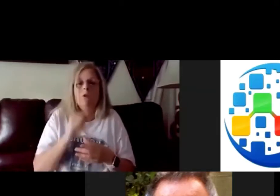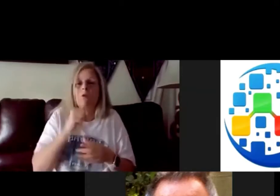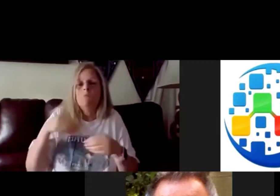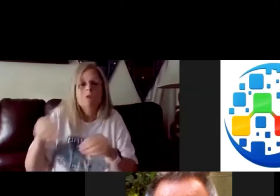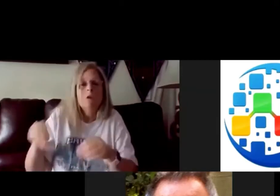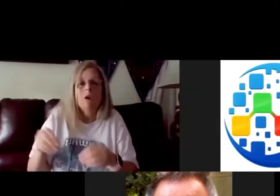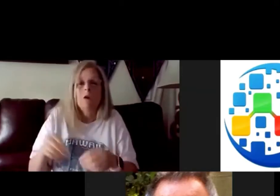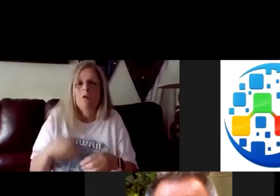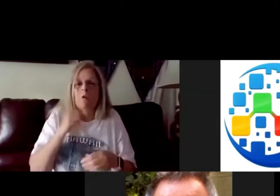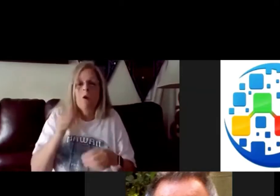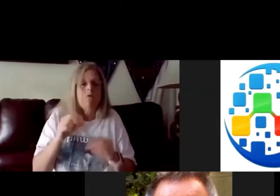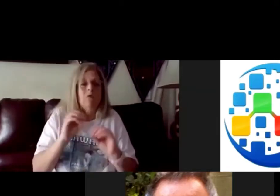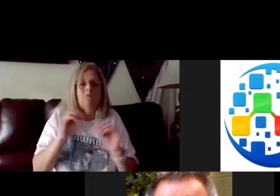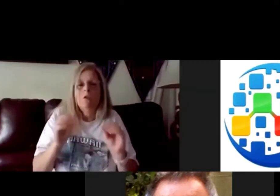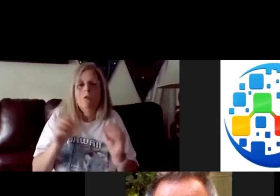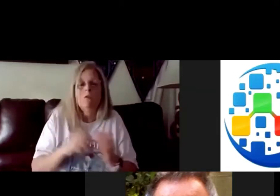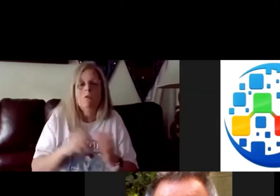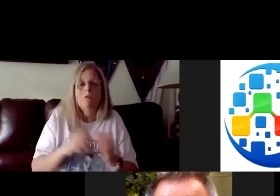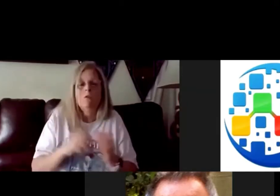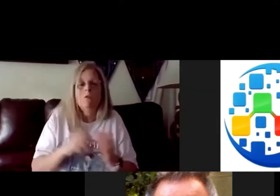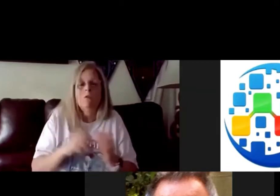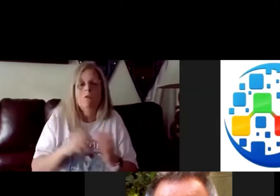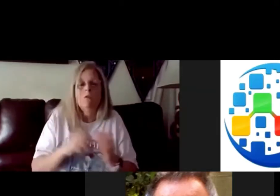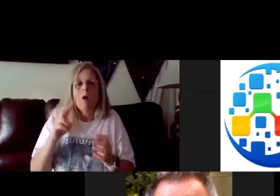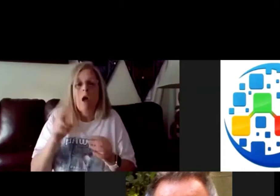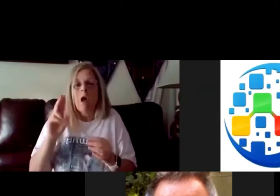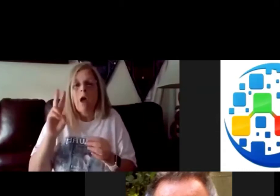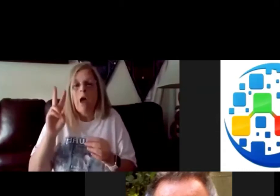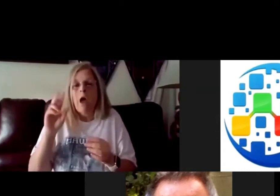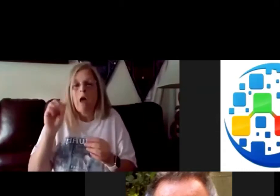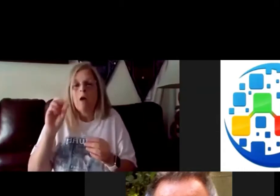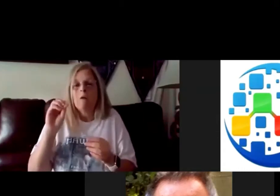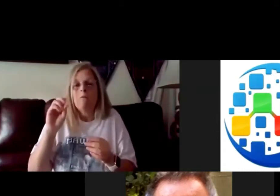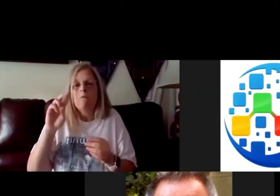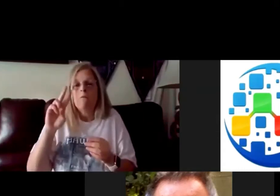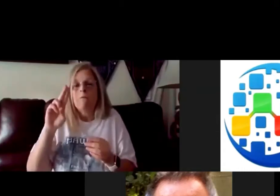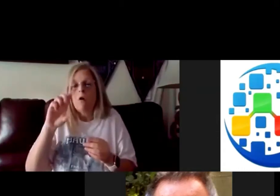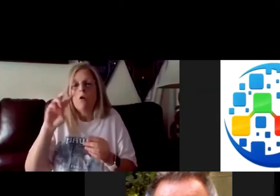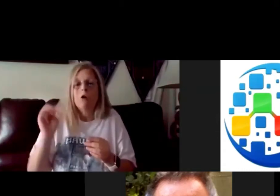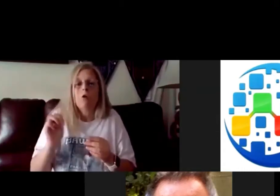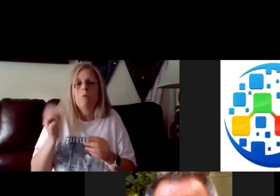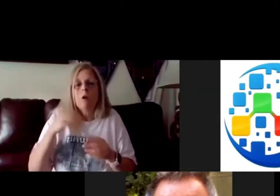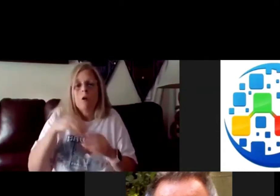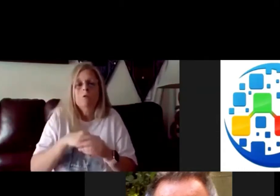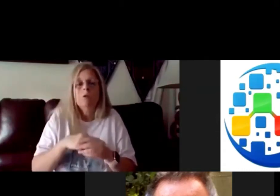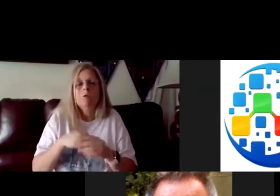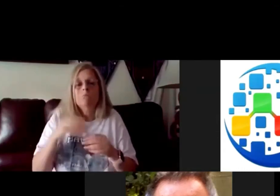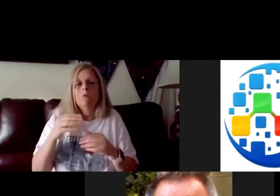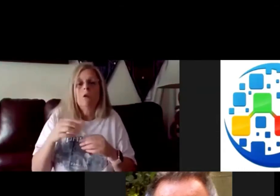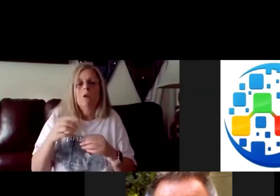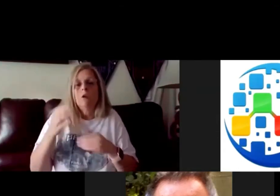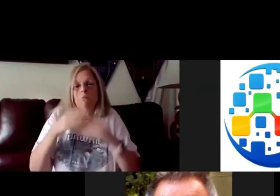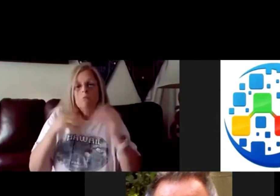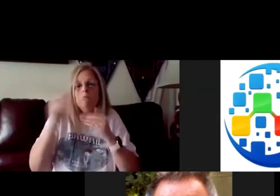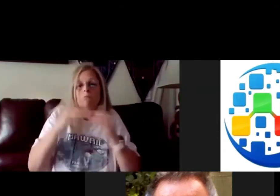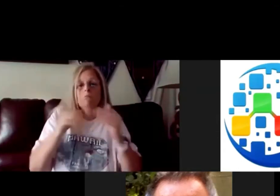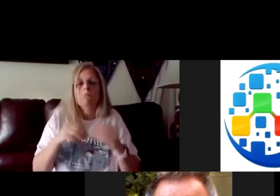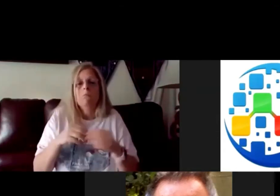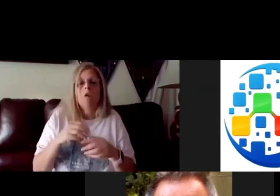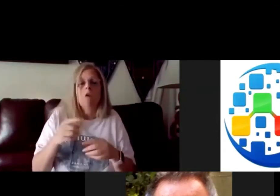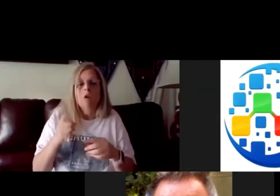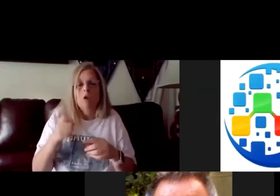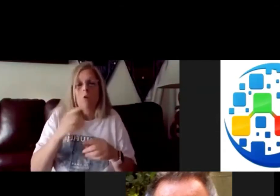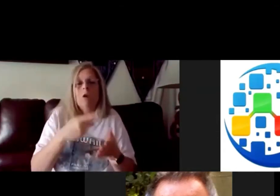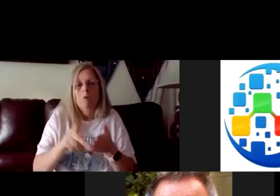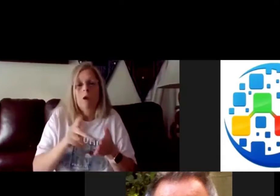have to recruit. As volume builds underneath you, coming in through Onpassive, you will get paid. Onpassive will